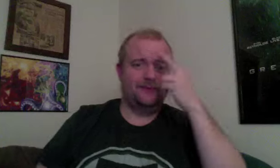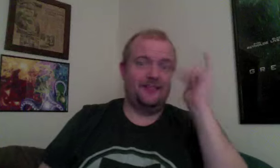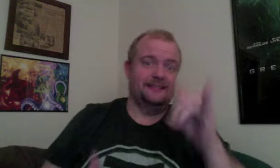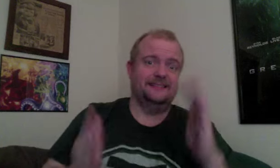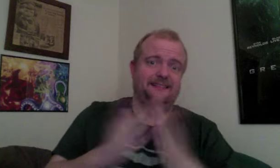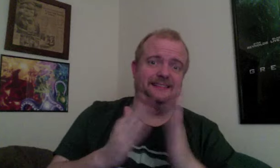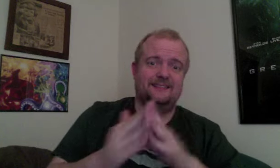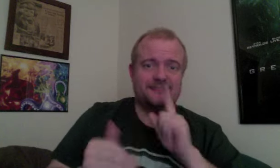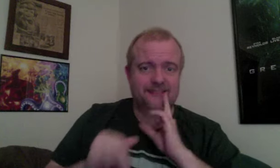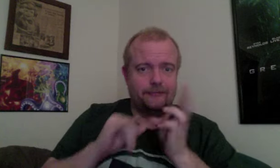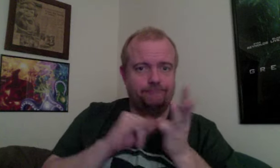And it was here,